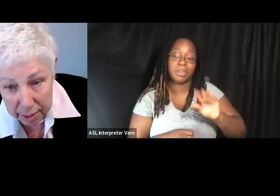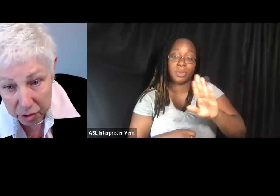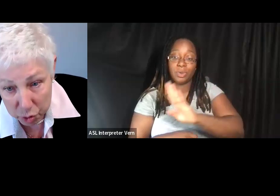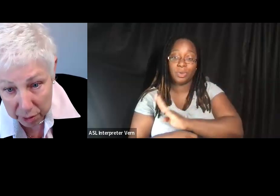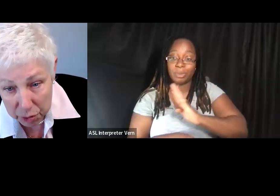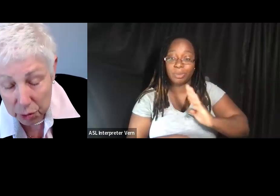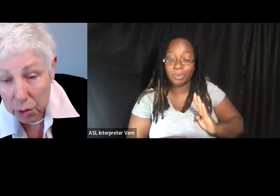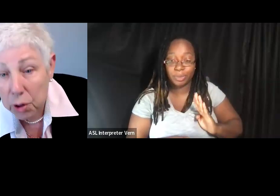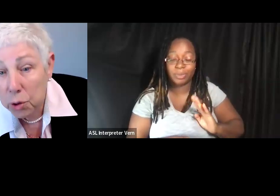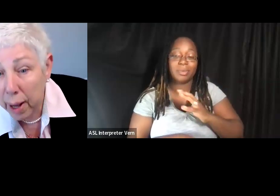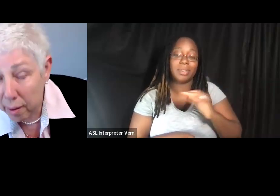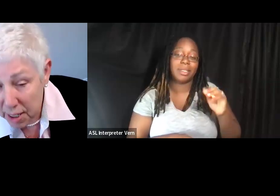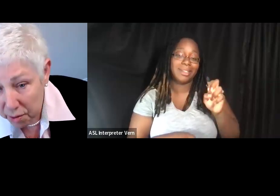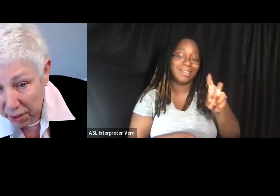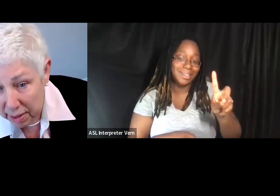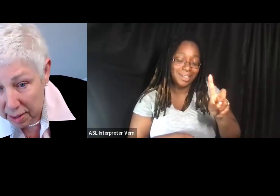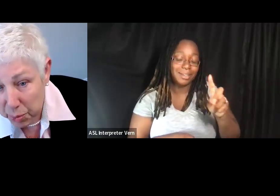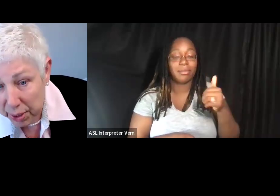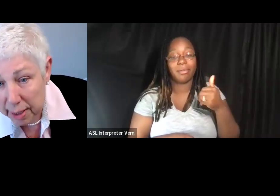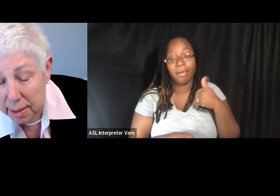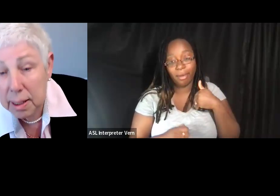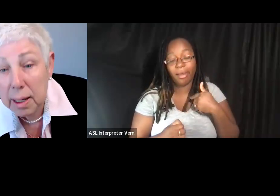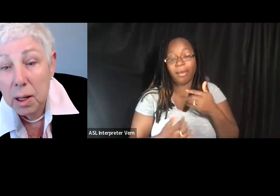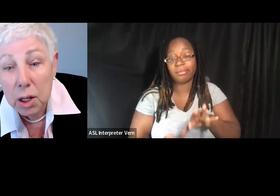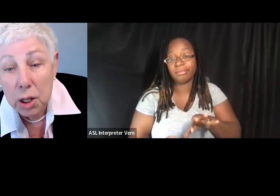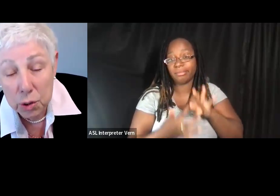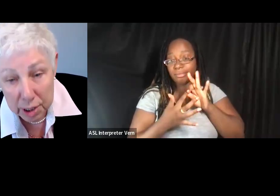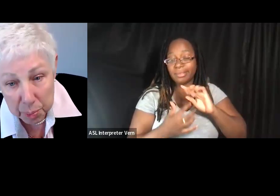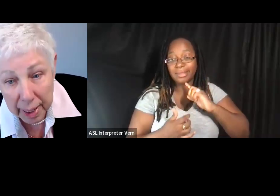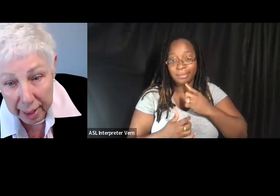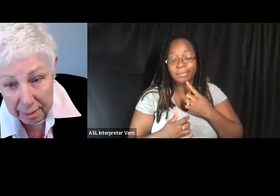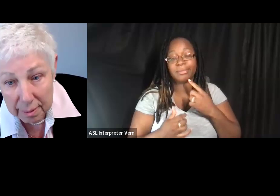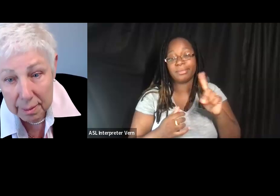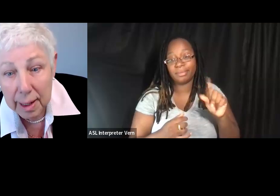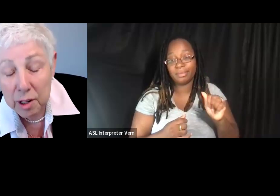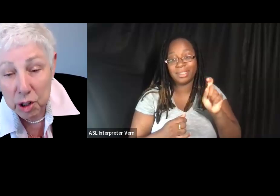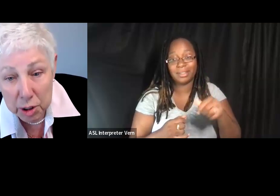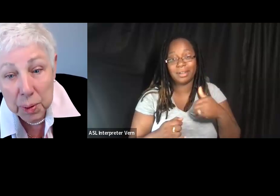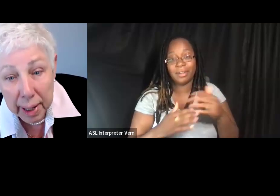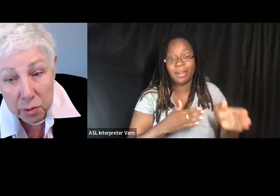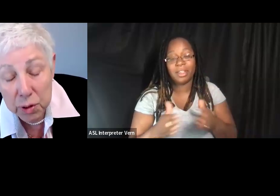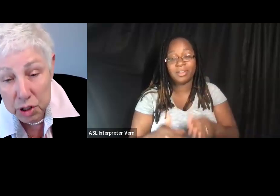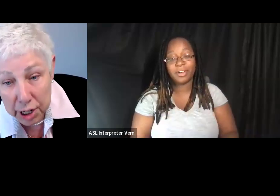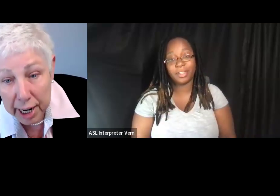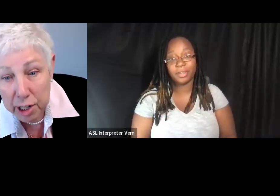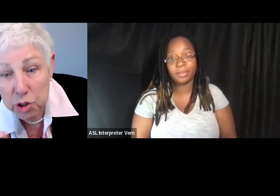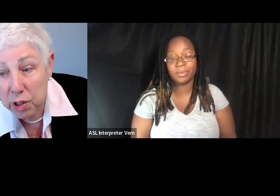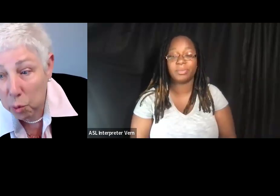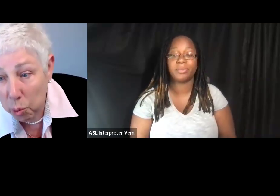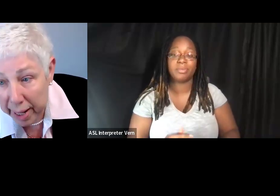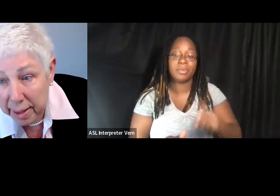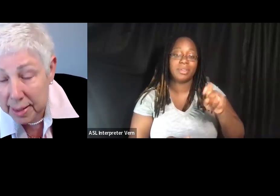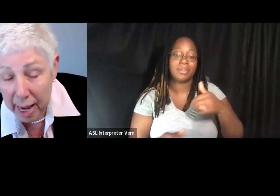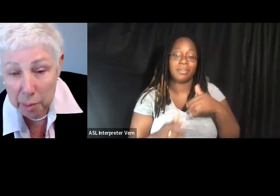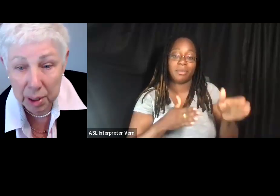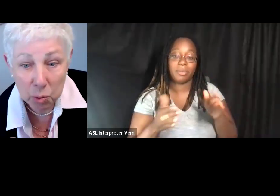an executive director who have significant disabilities, you need to plan. And you need to plan for the change that